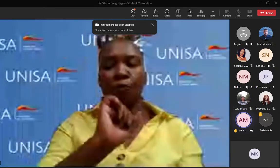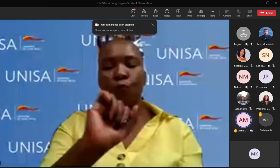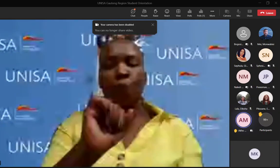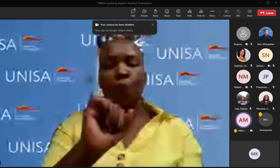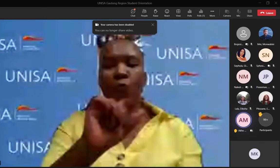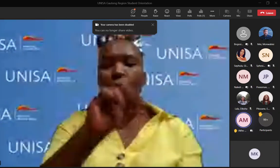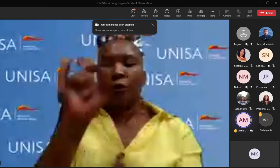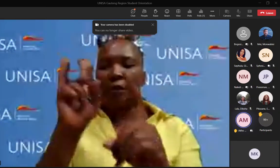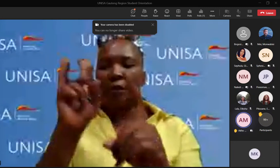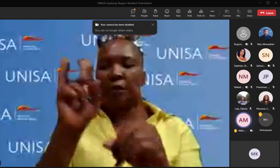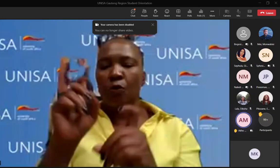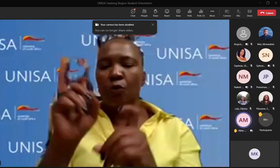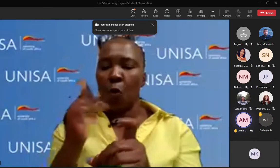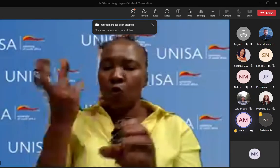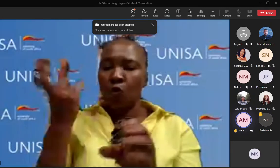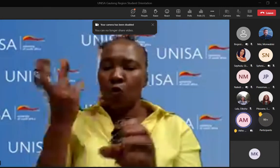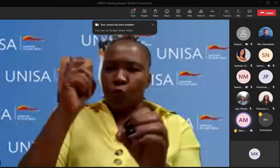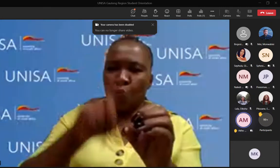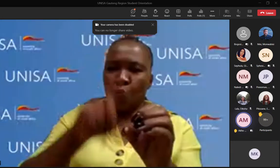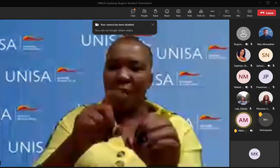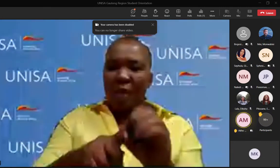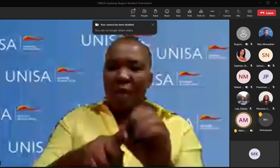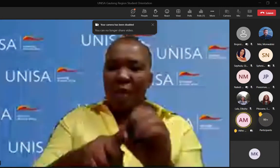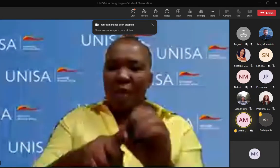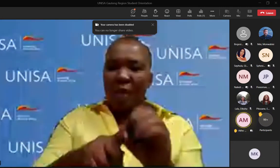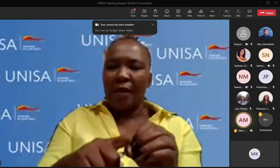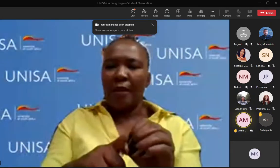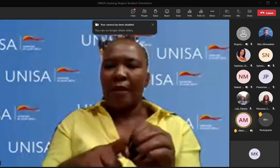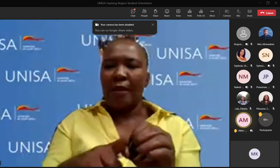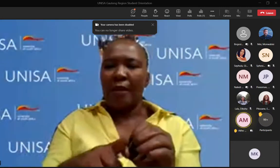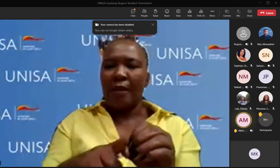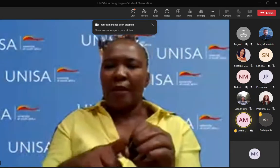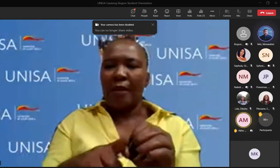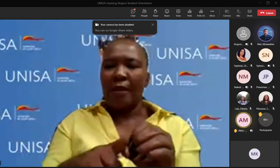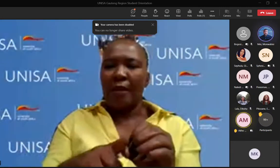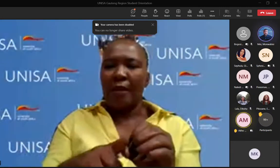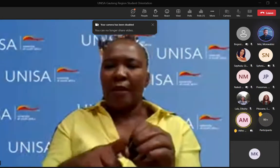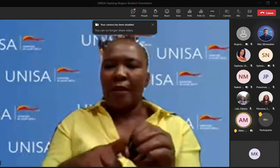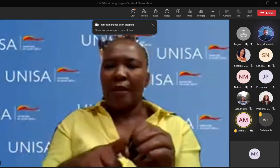join Representatives counselor Mastery esrc is that your question